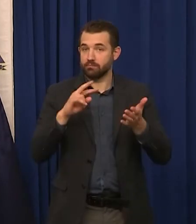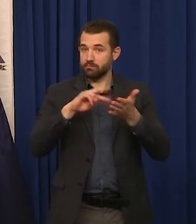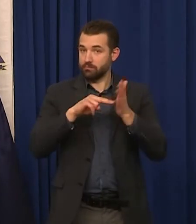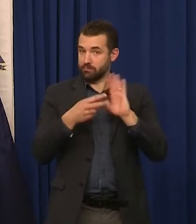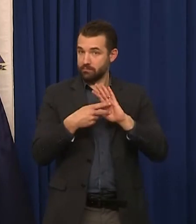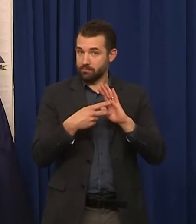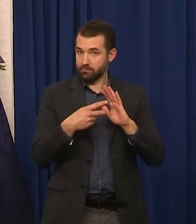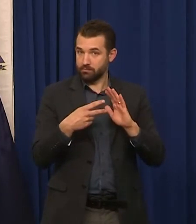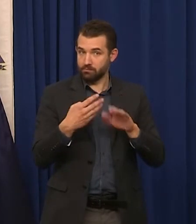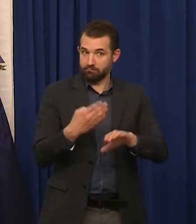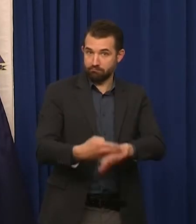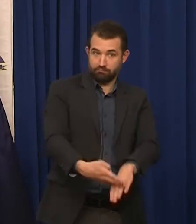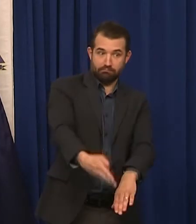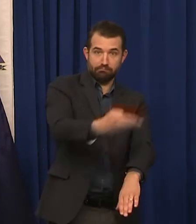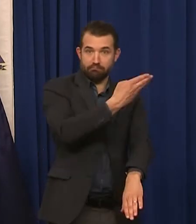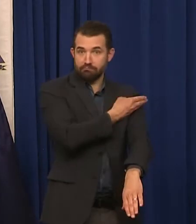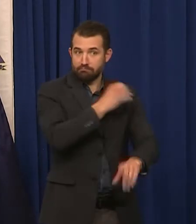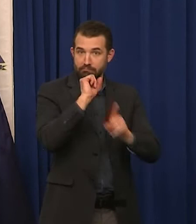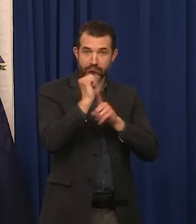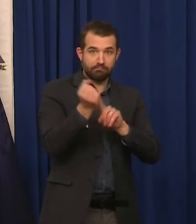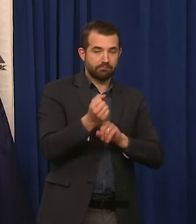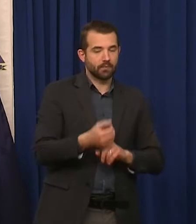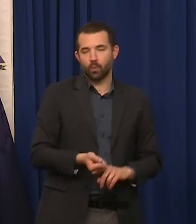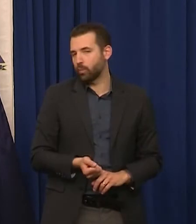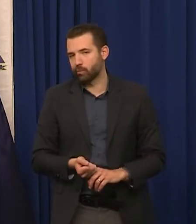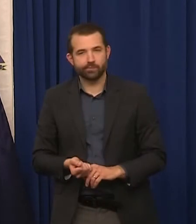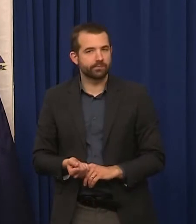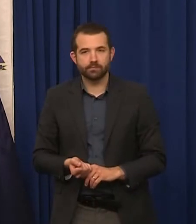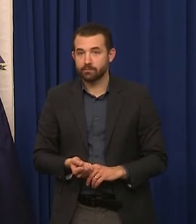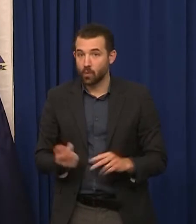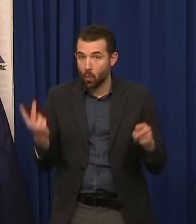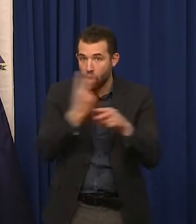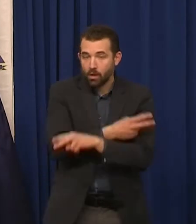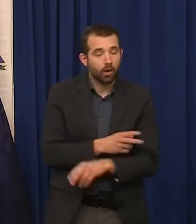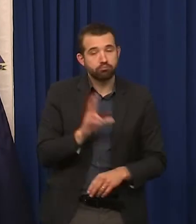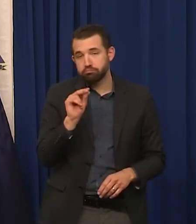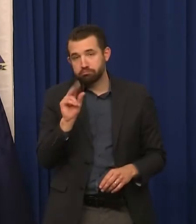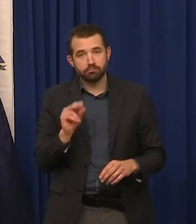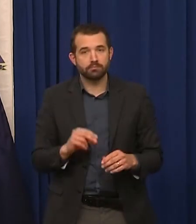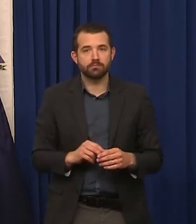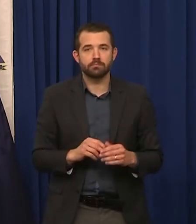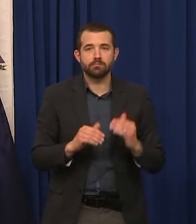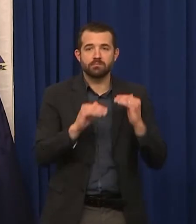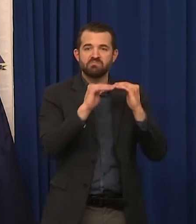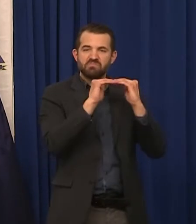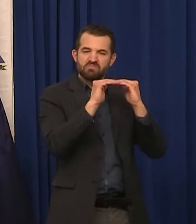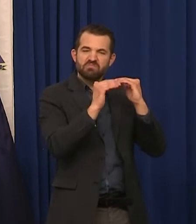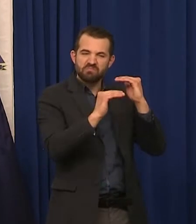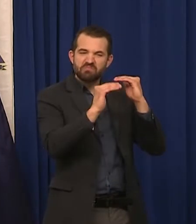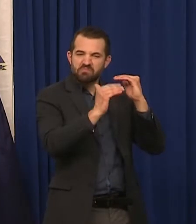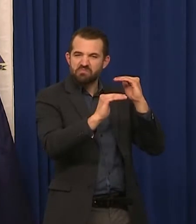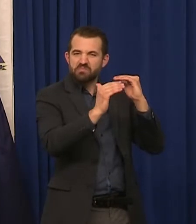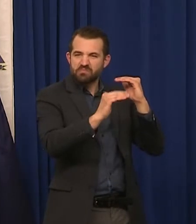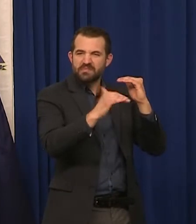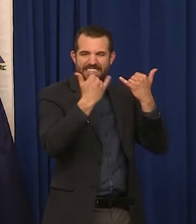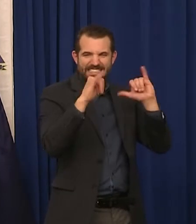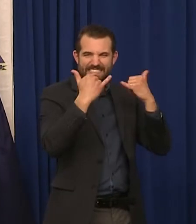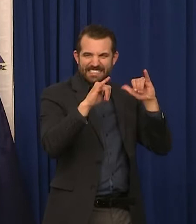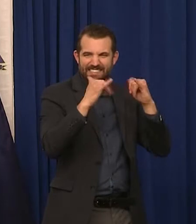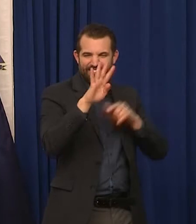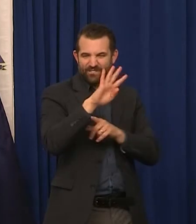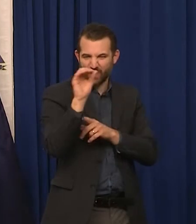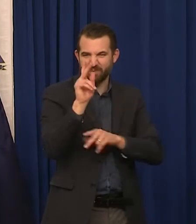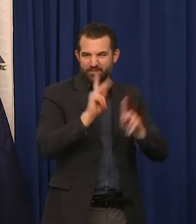better. It just means that they're not getting worse at an increasing rate. So still 40 individuals across the state